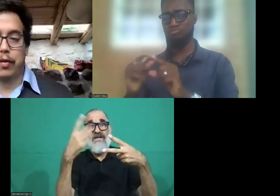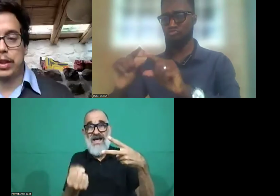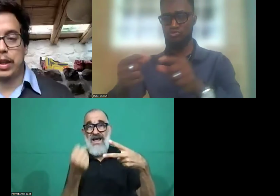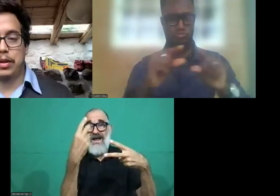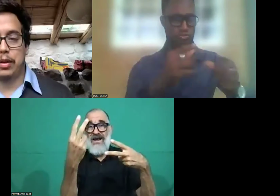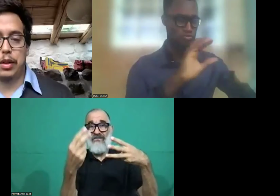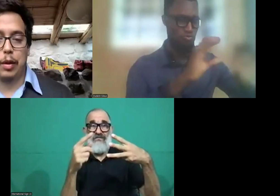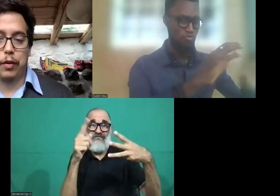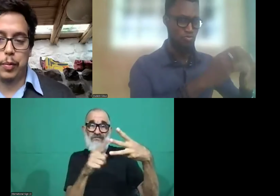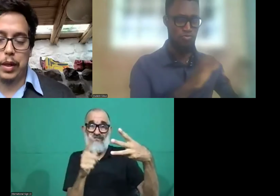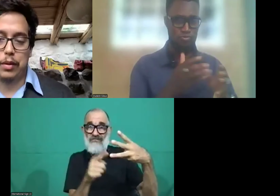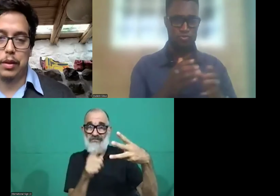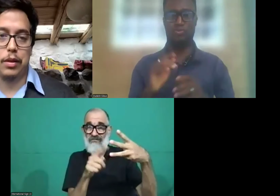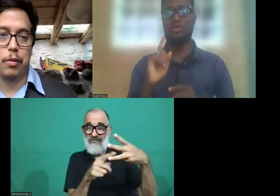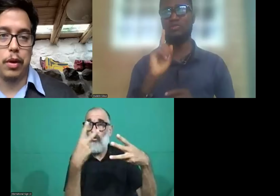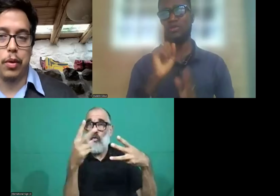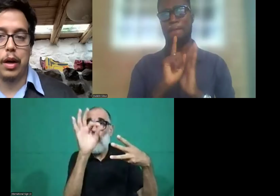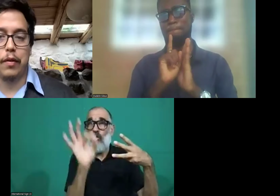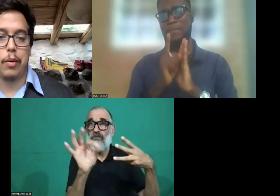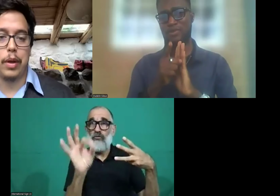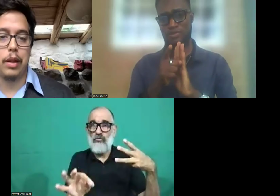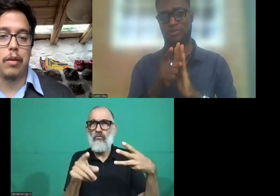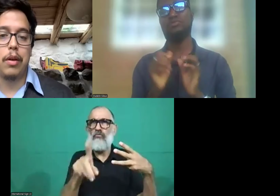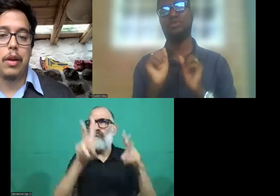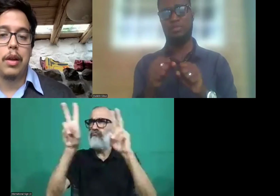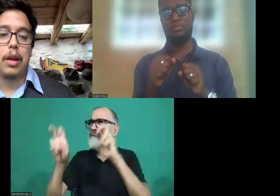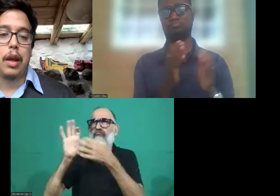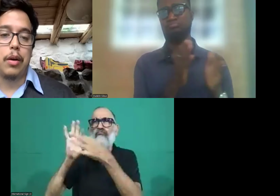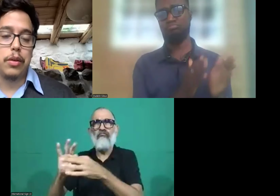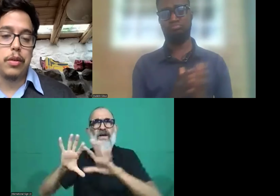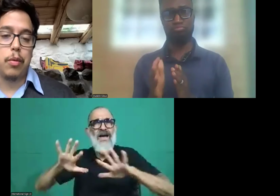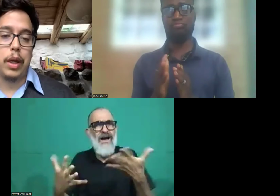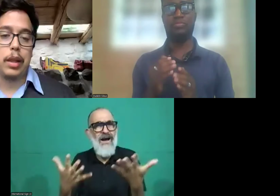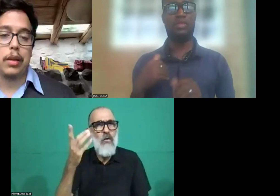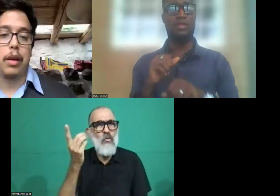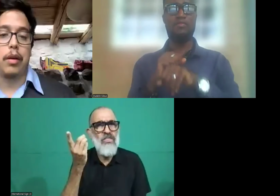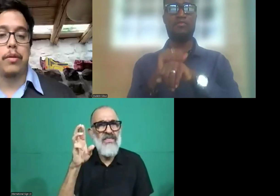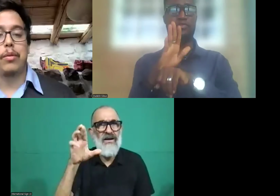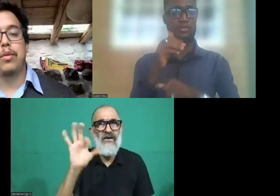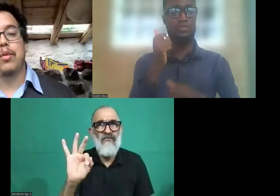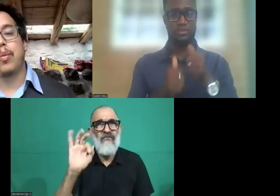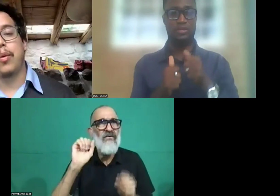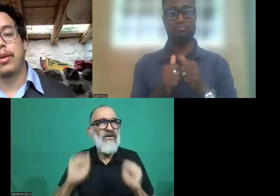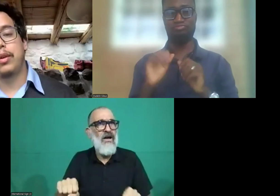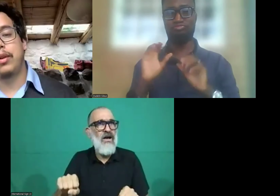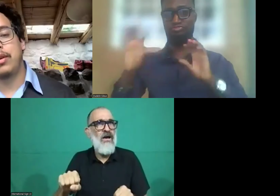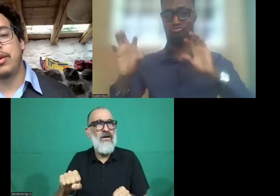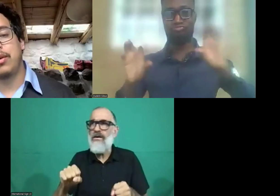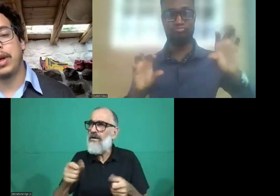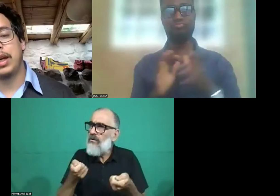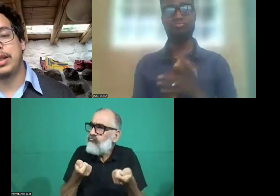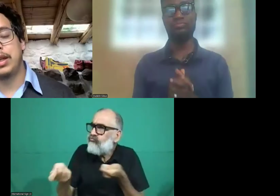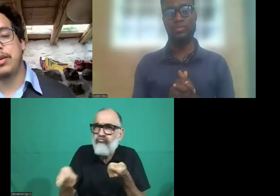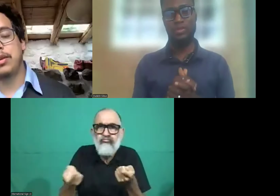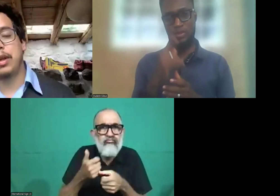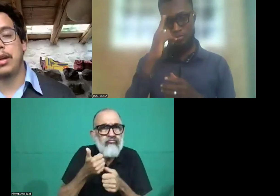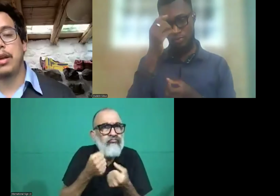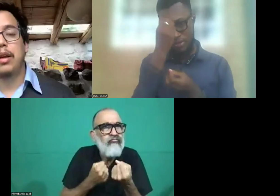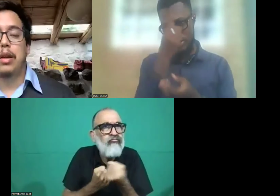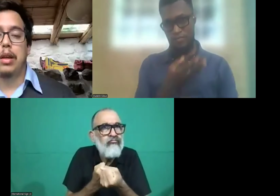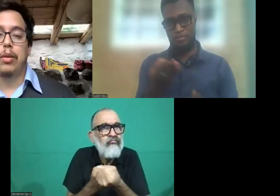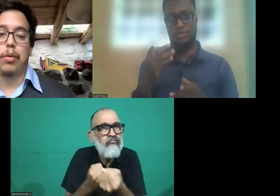of conversation, this type of spaces as the one we are having right now? And also, what can DRF do to support your